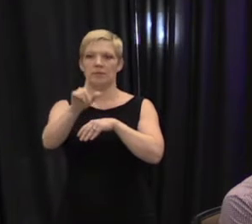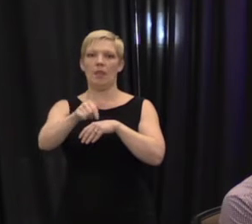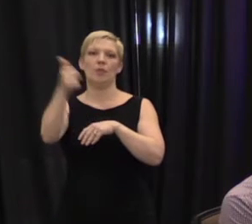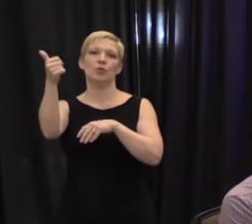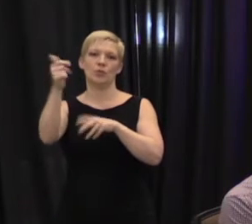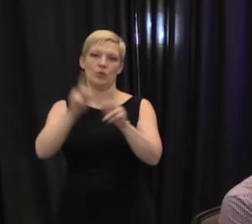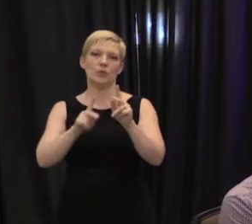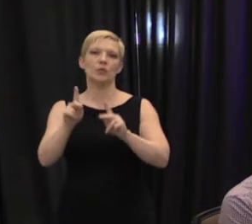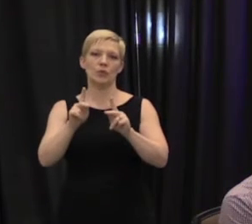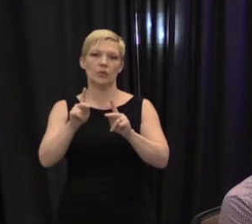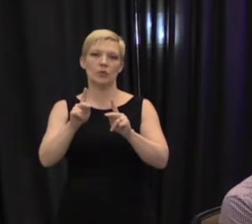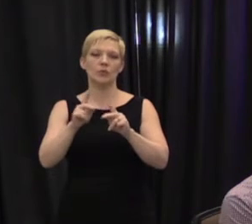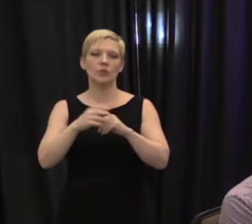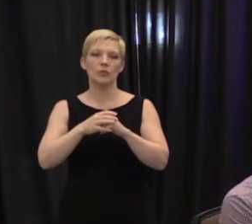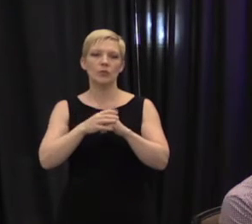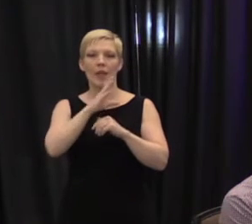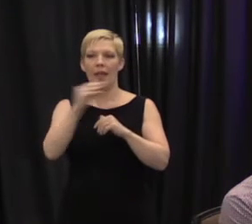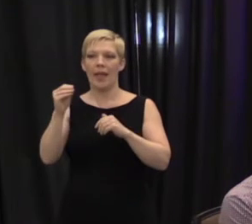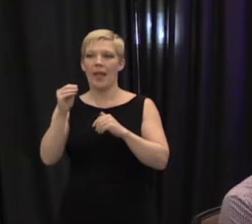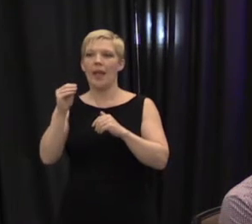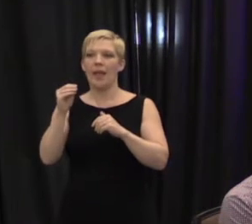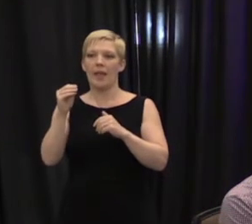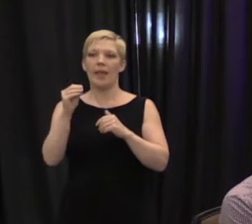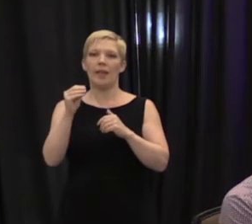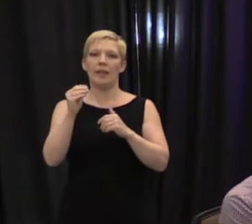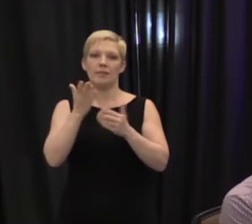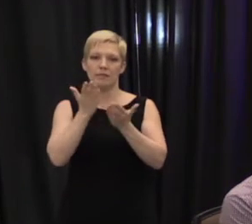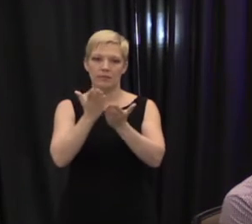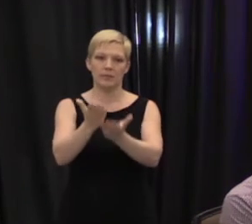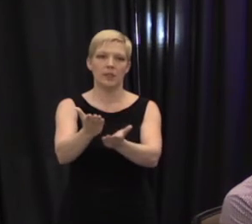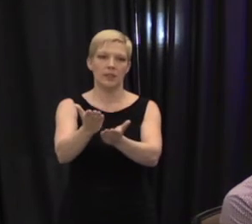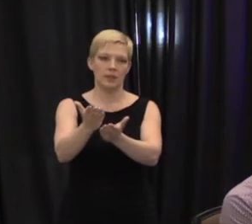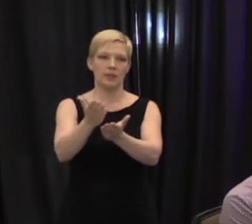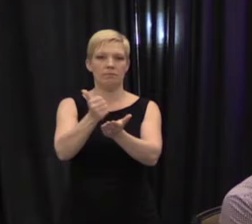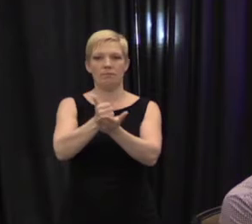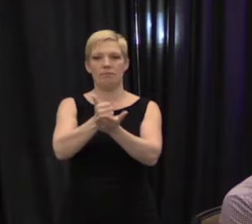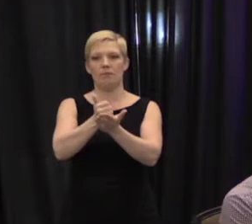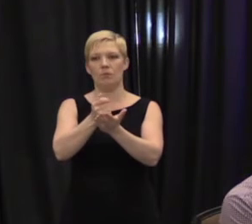someone else, and extend a hand to that person,